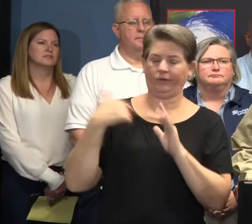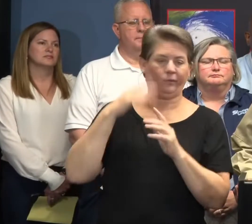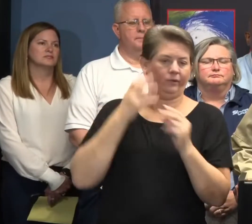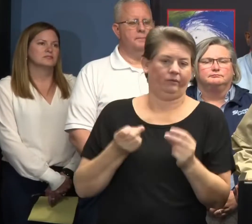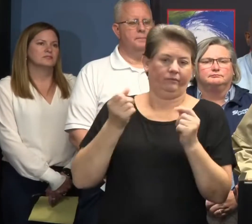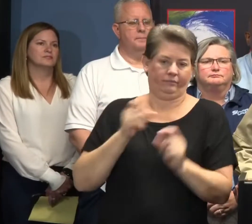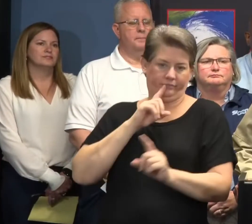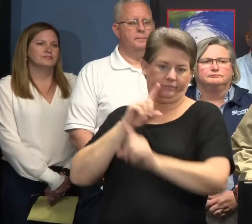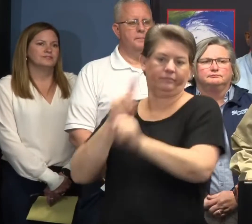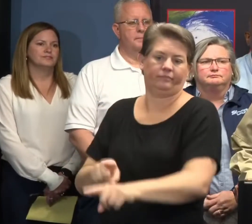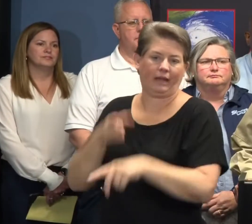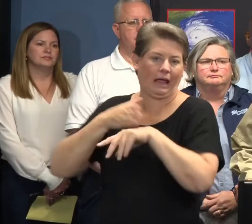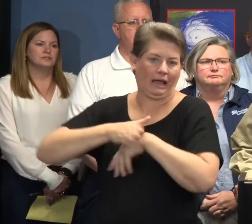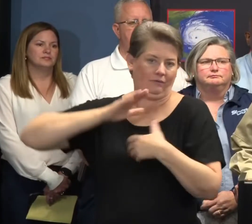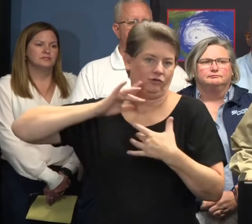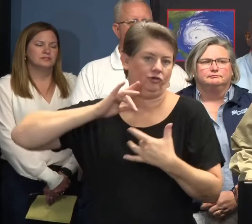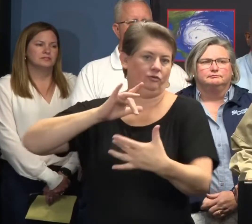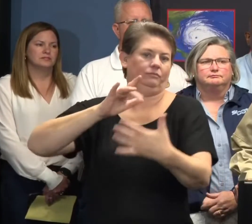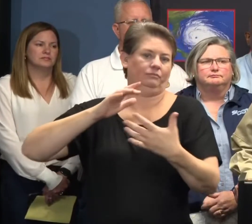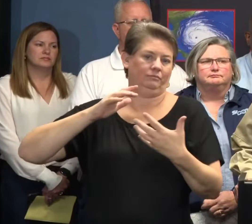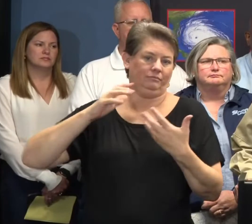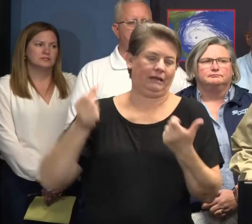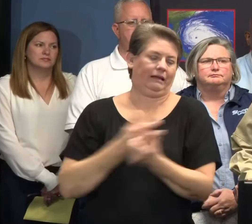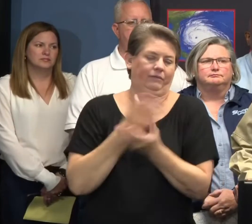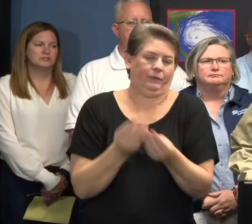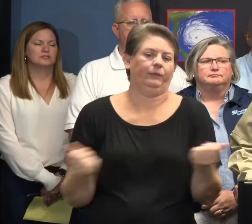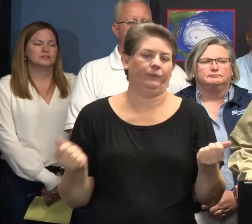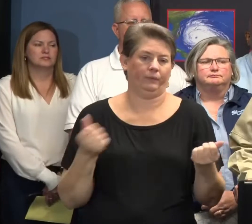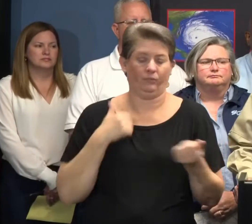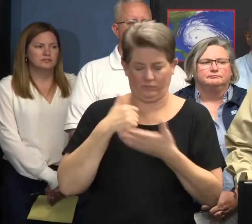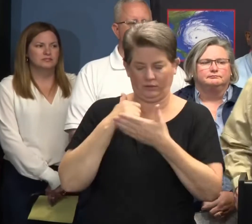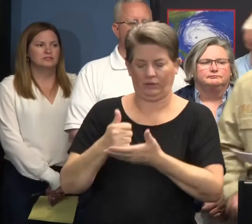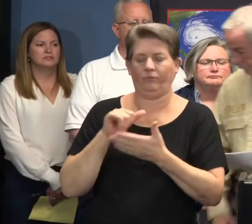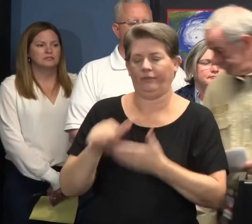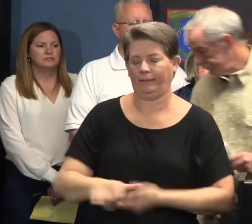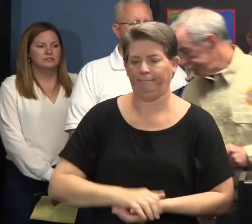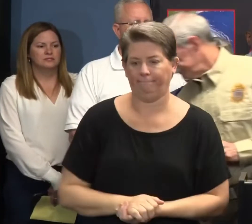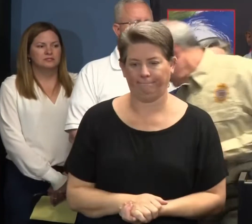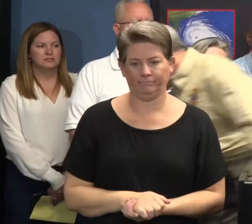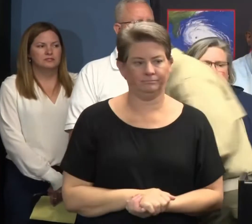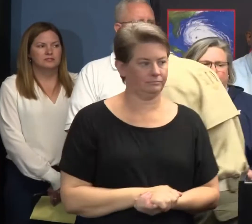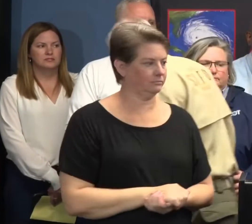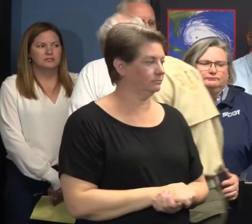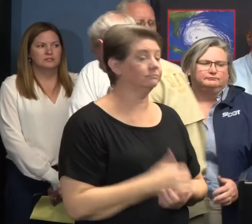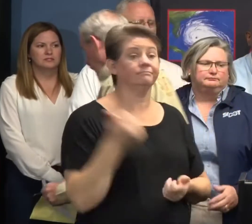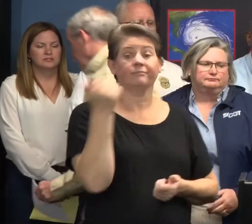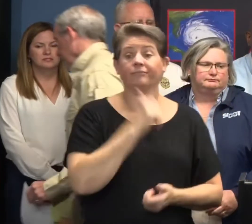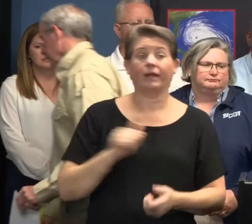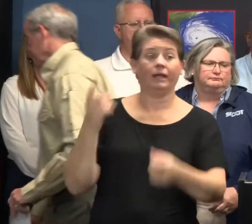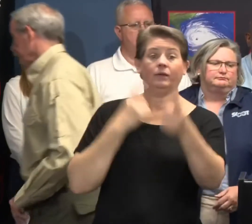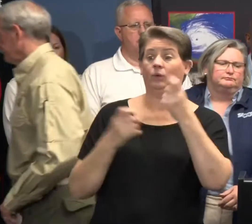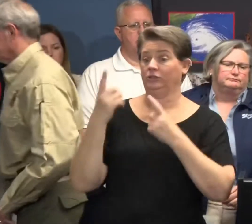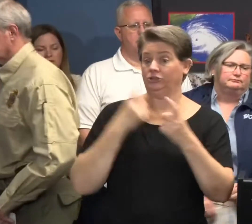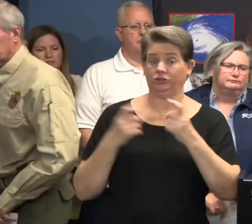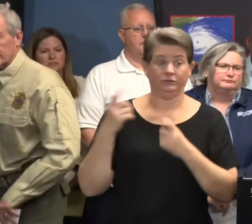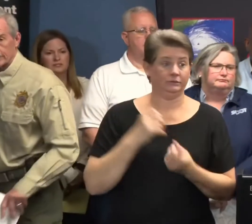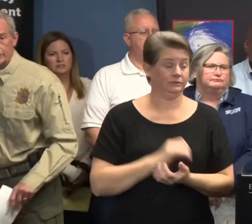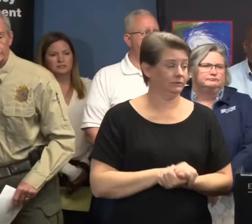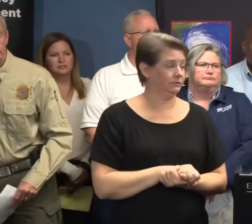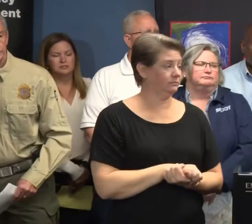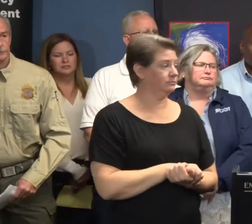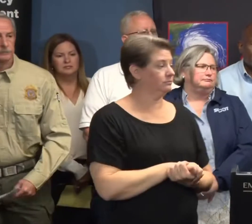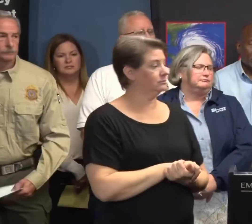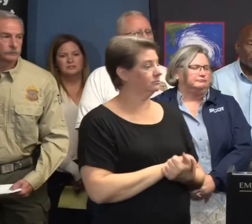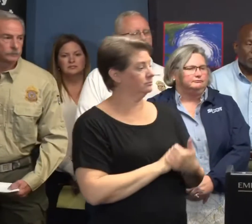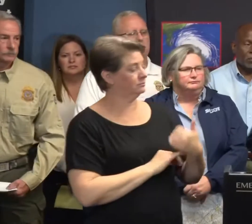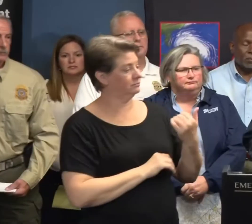passed, we will assist them with any of those security missions. Thank you. Thank you, Chief. Are there any questions?